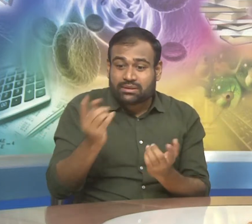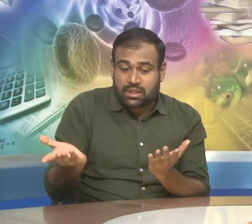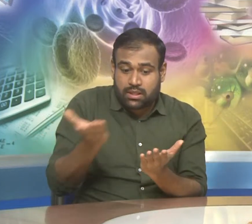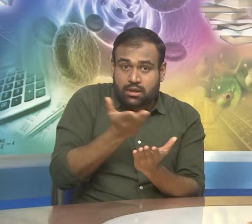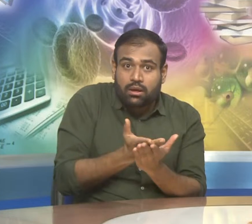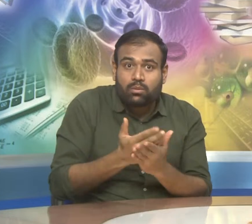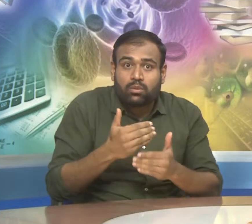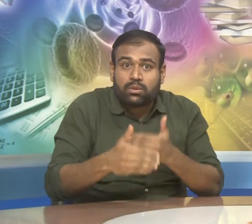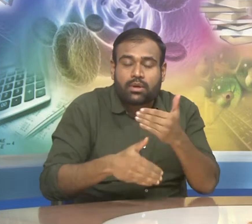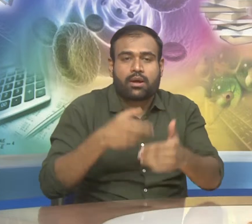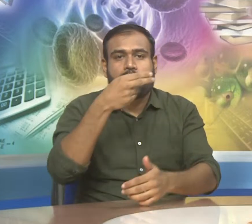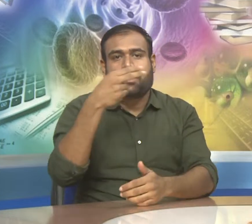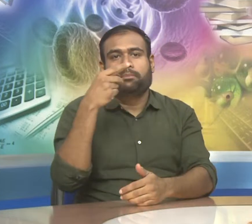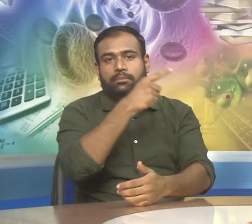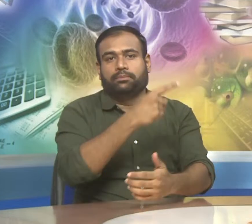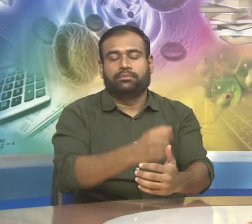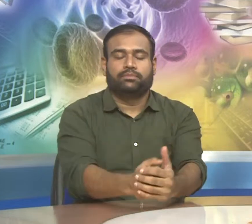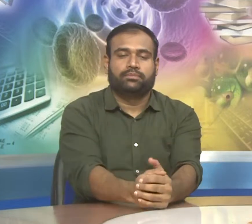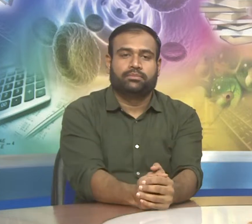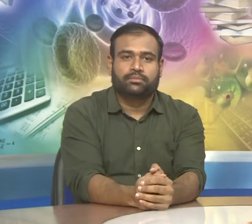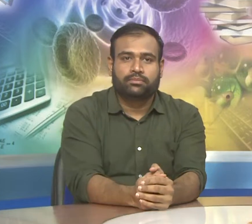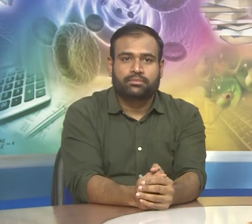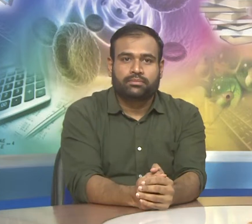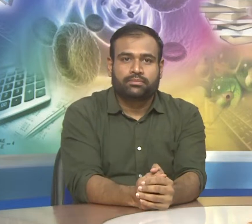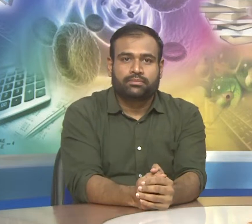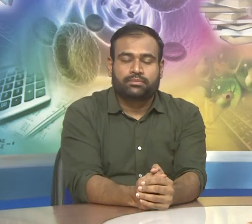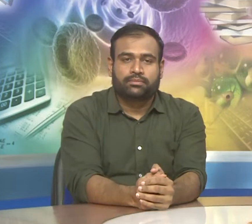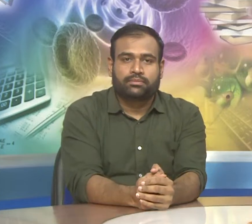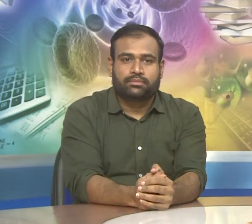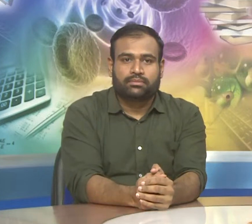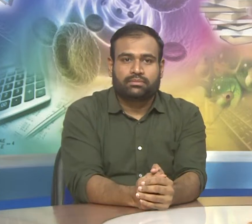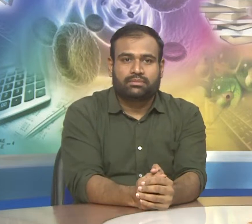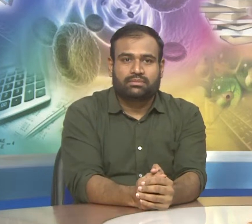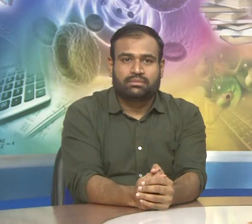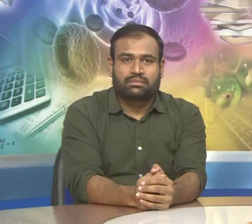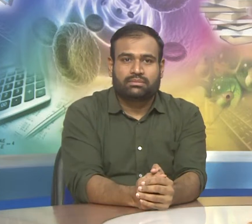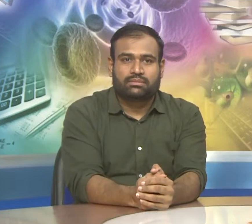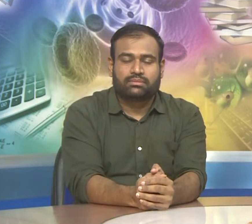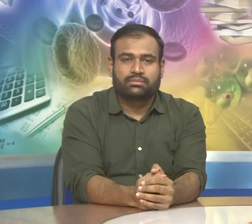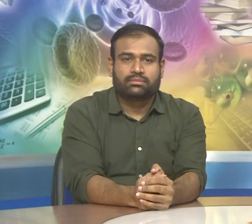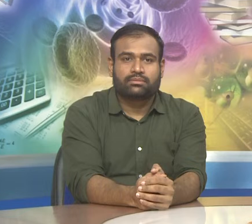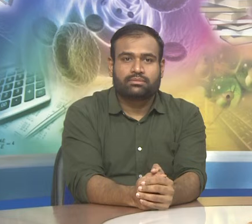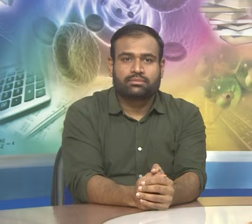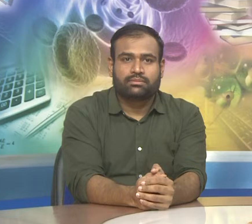time, opposed to the appellated jurisdiction.